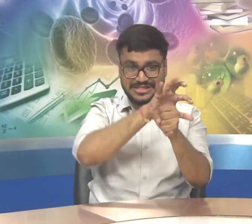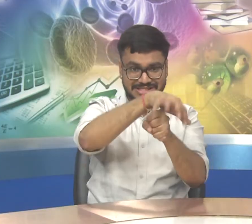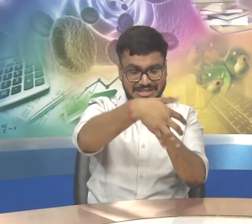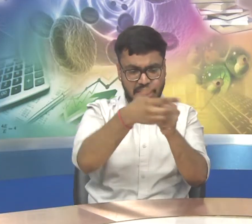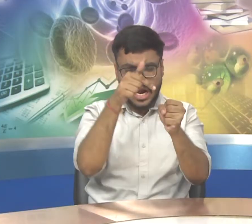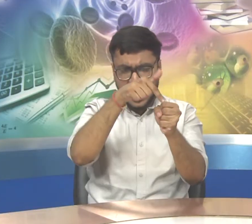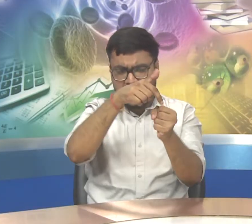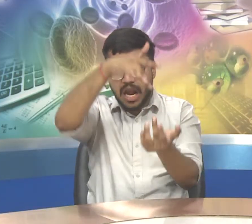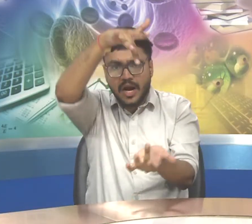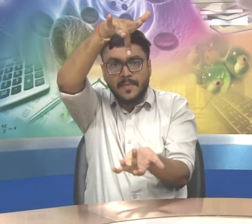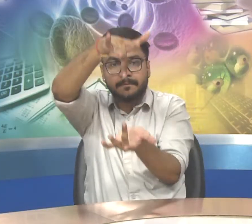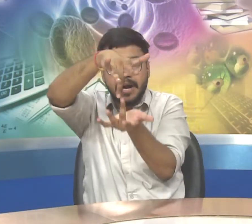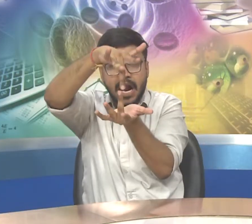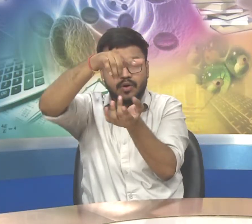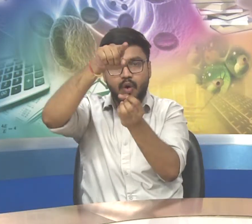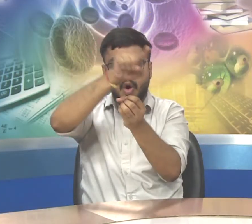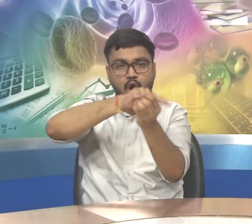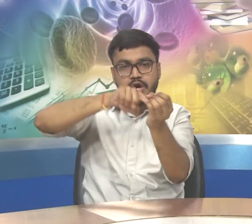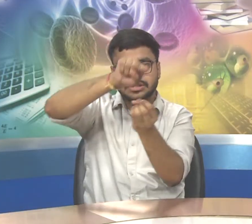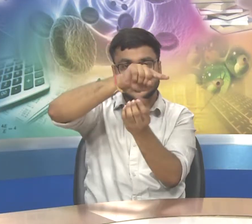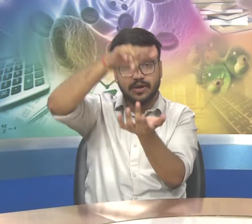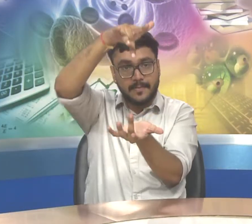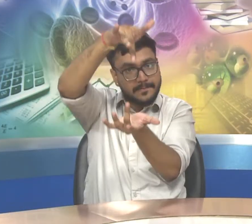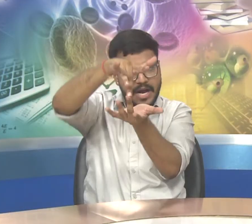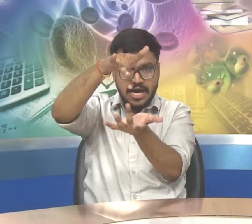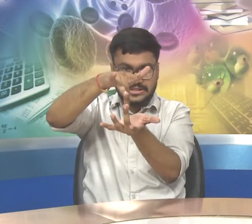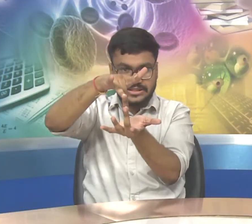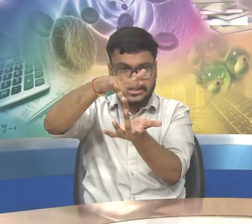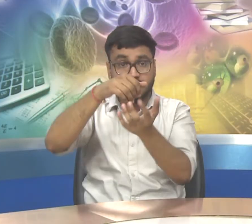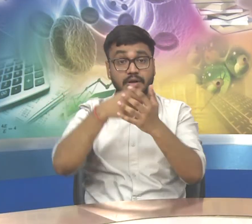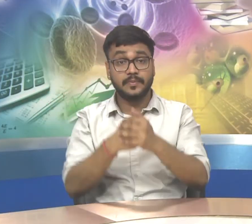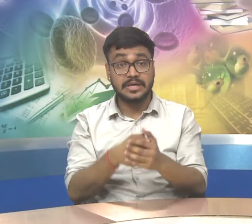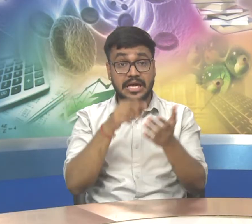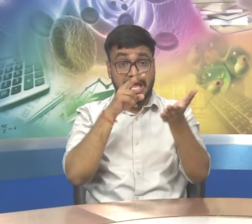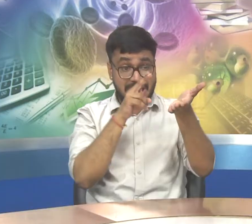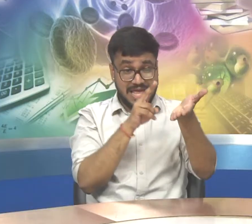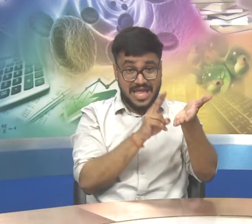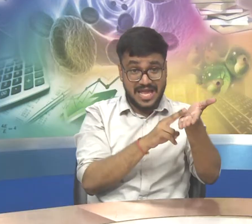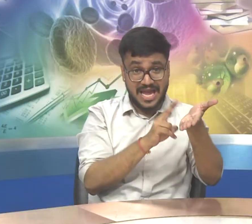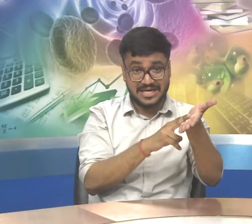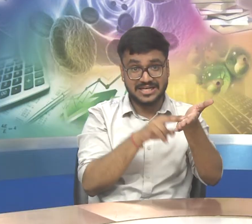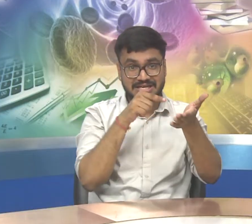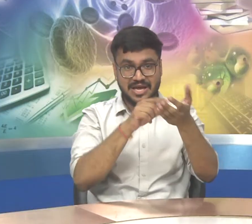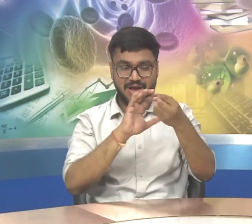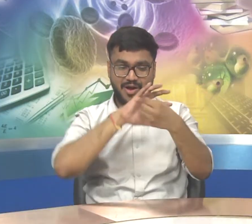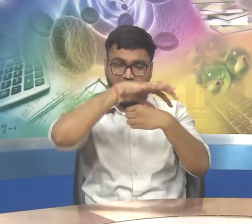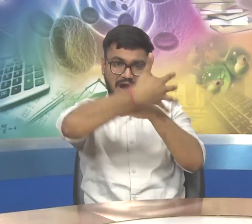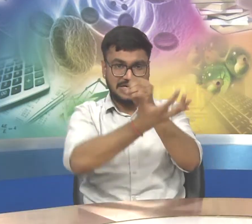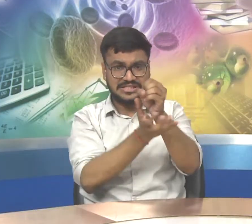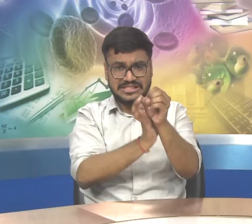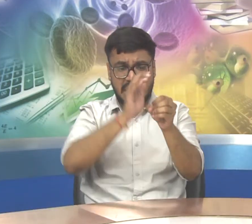Now there are easy way to remember these processes. First